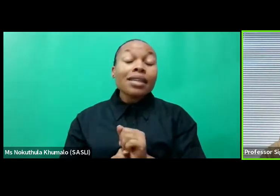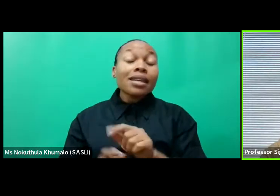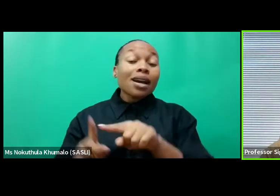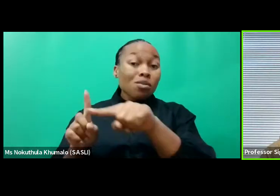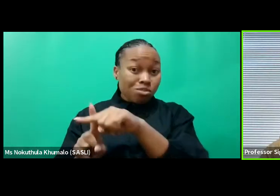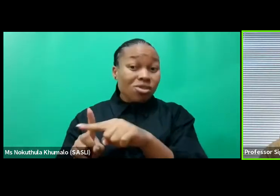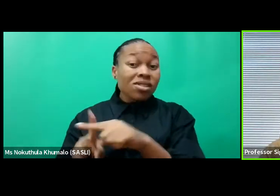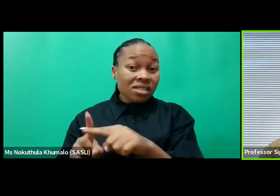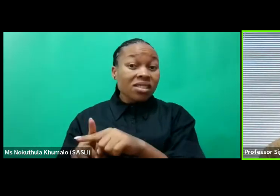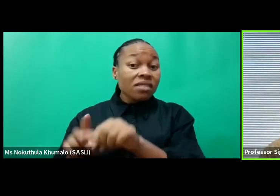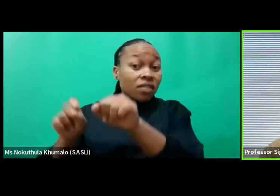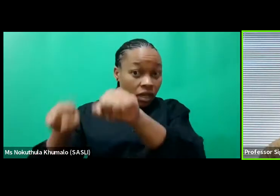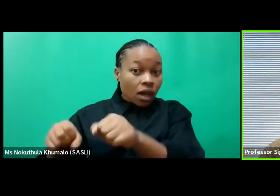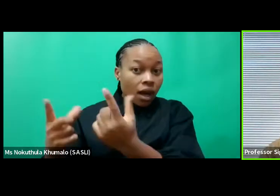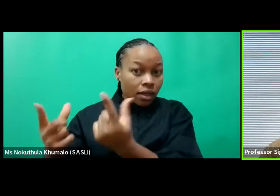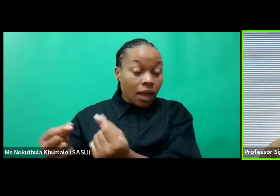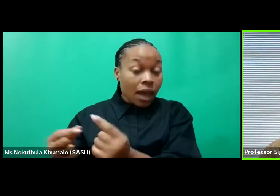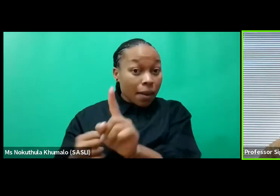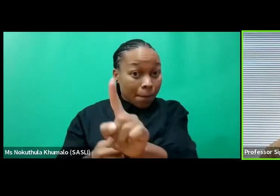challenges,